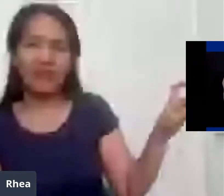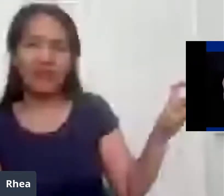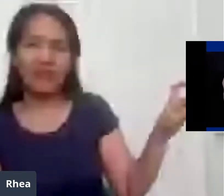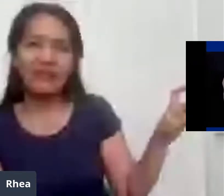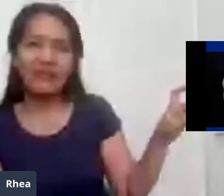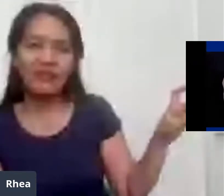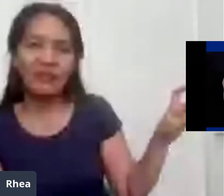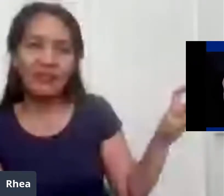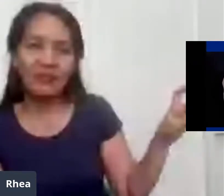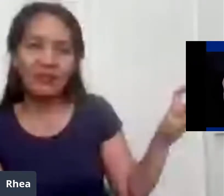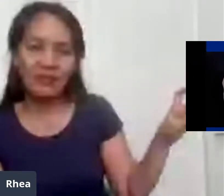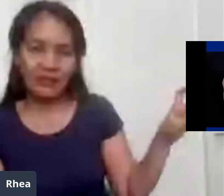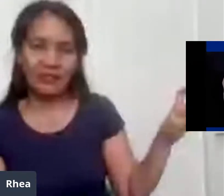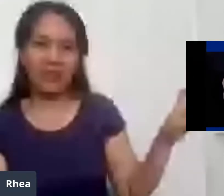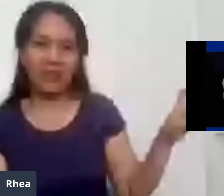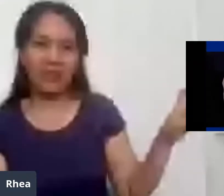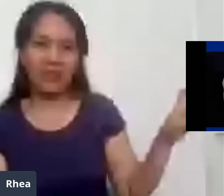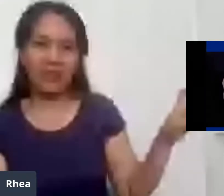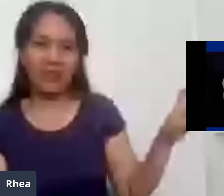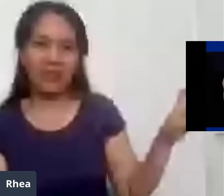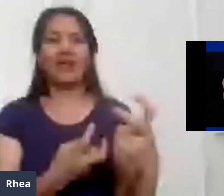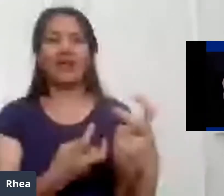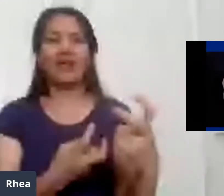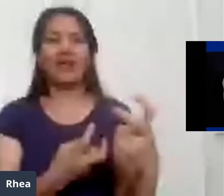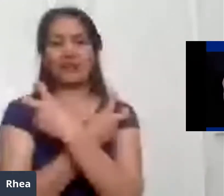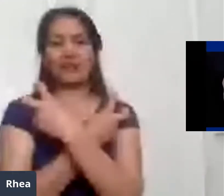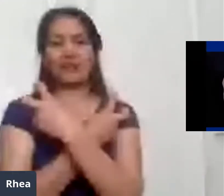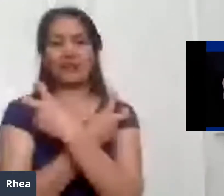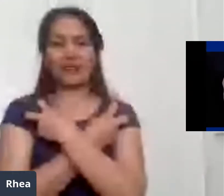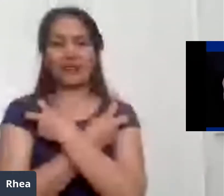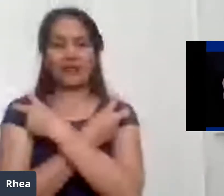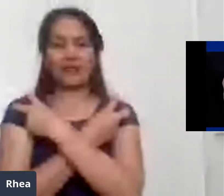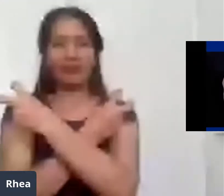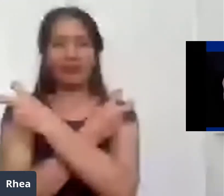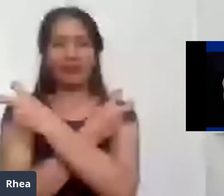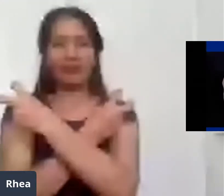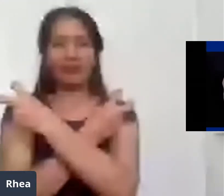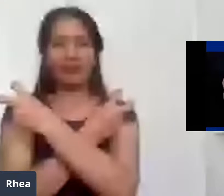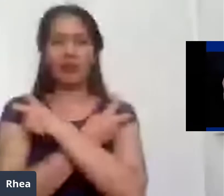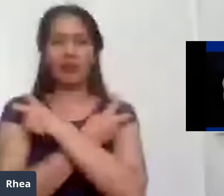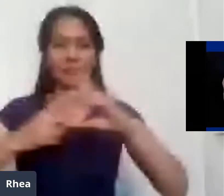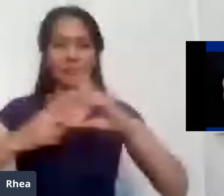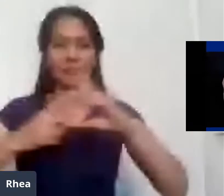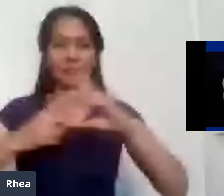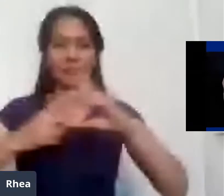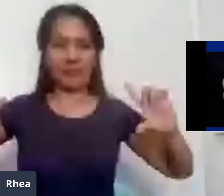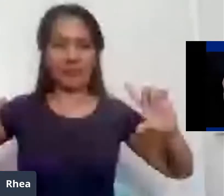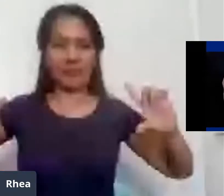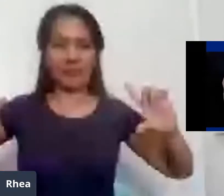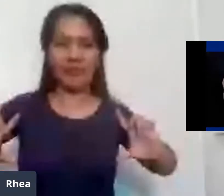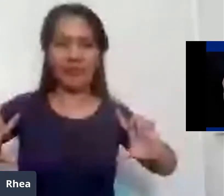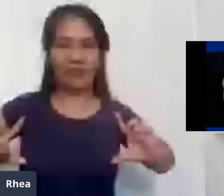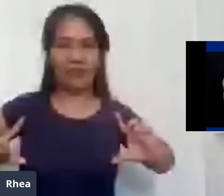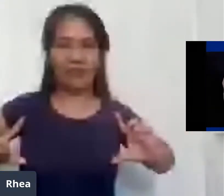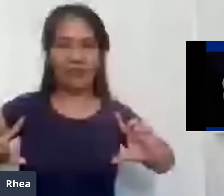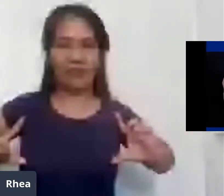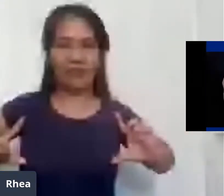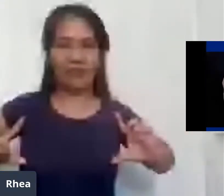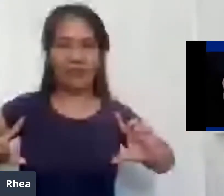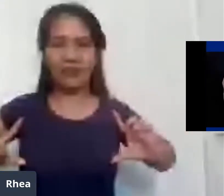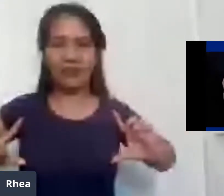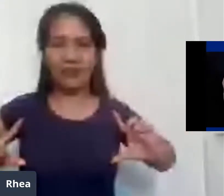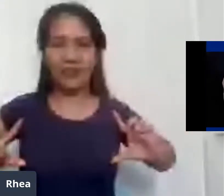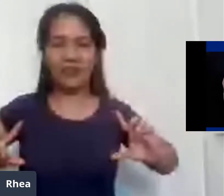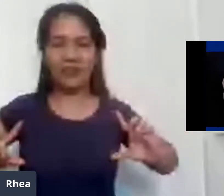X. What's that? In the hospital, it is usually used. They are X-ray.